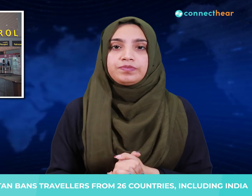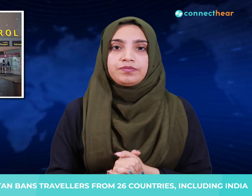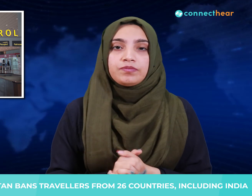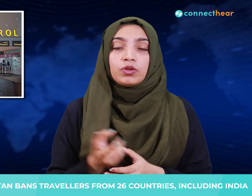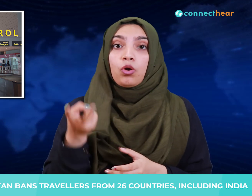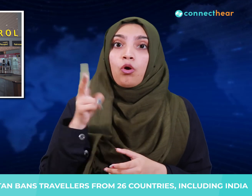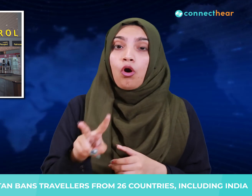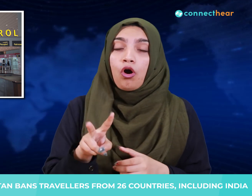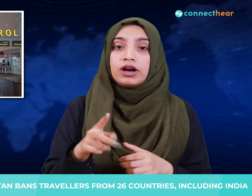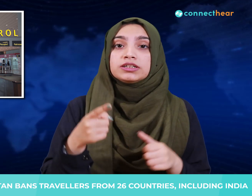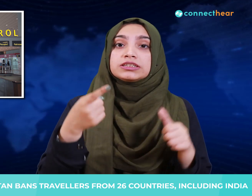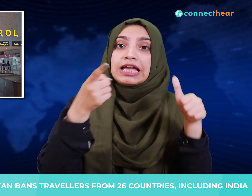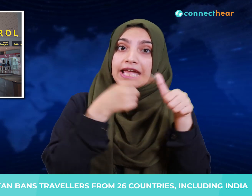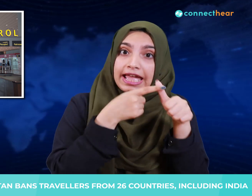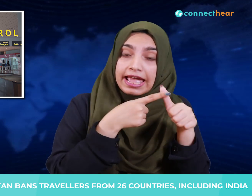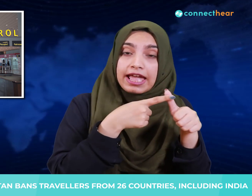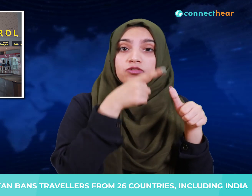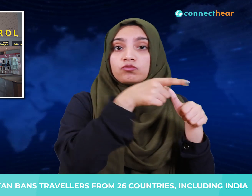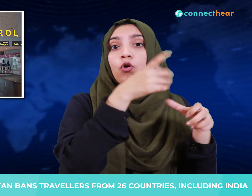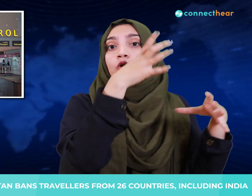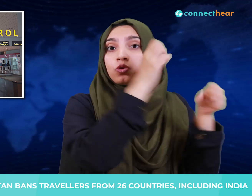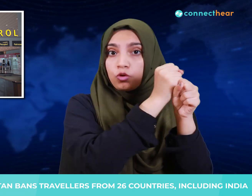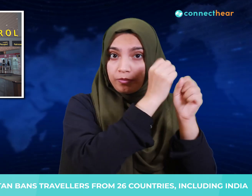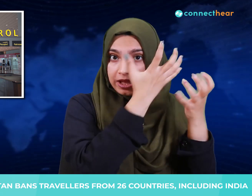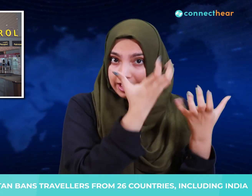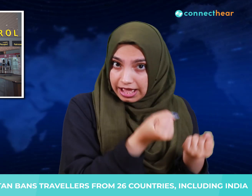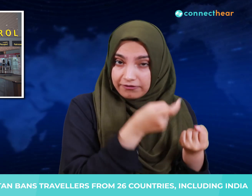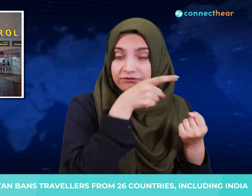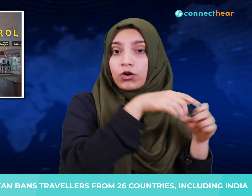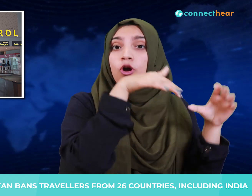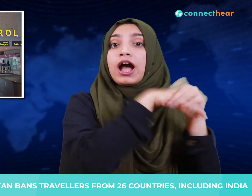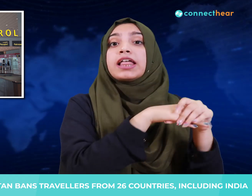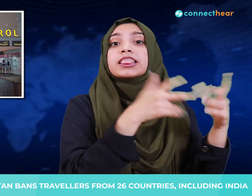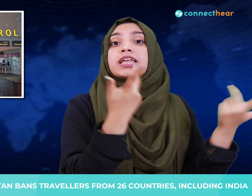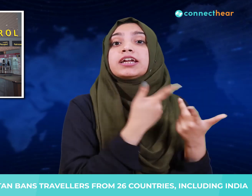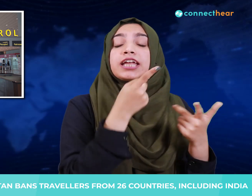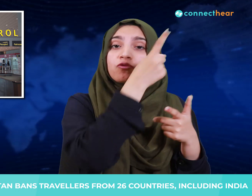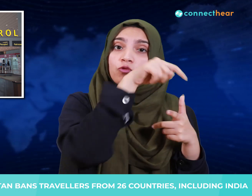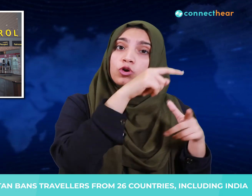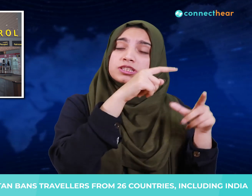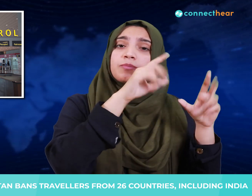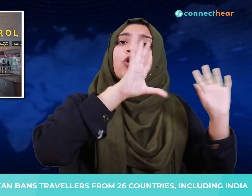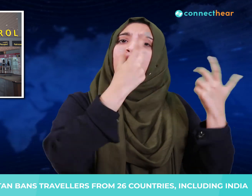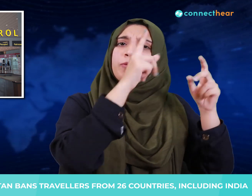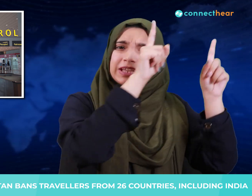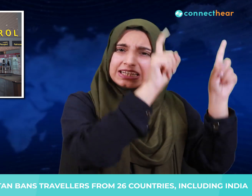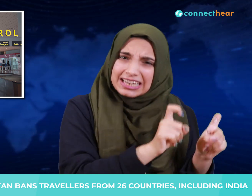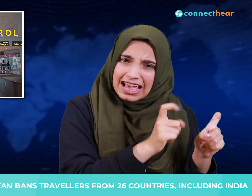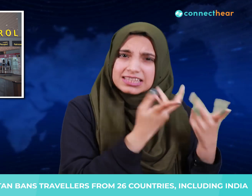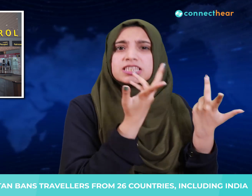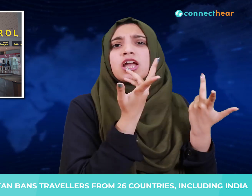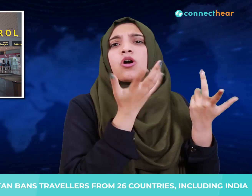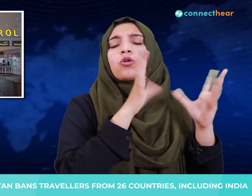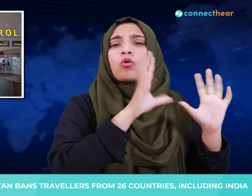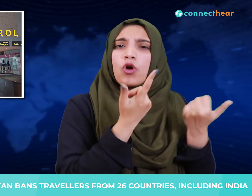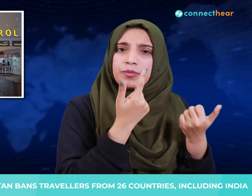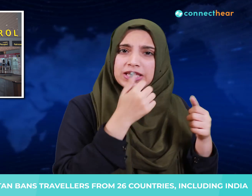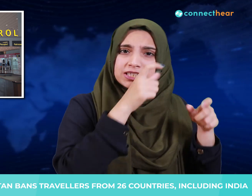The passengers belonging to the A category countries are exempted from the mandatory COVID-19 test,